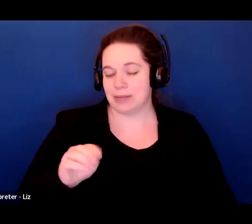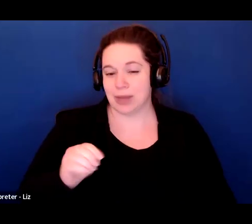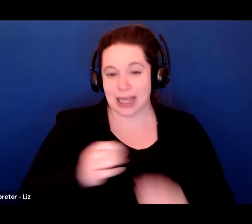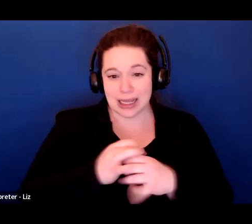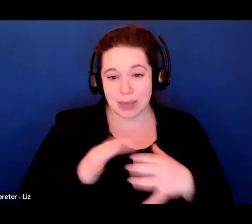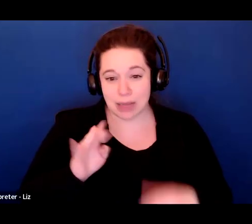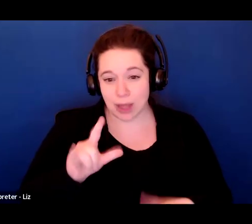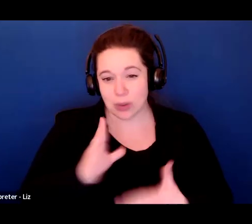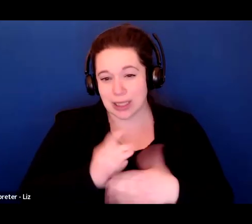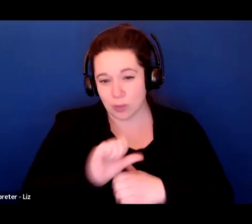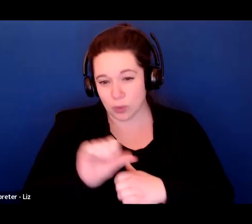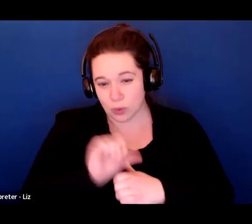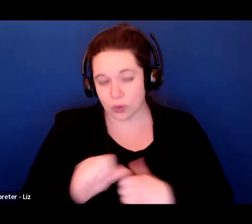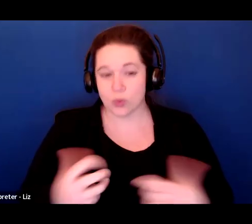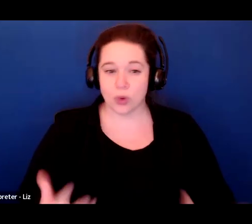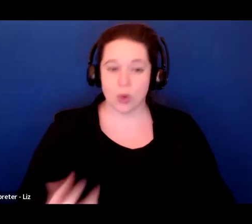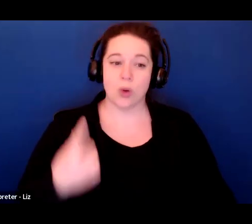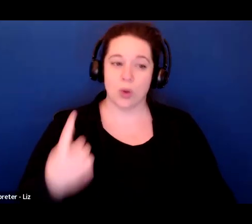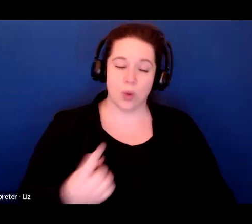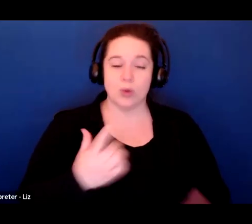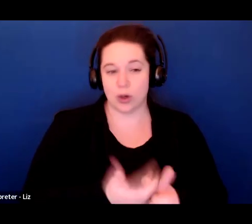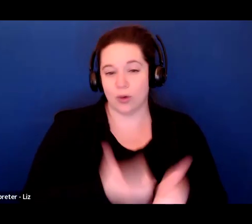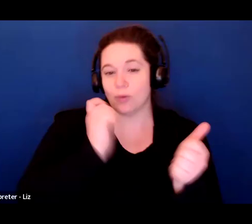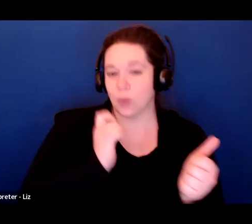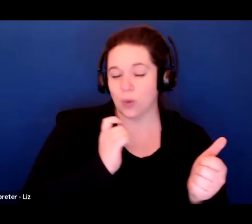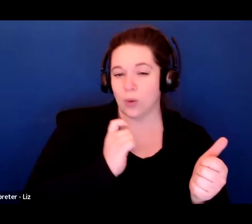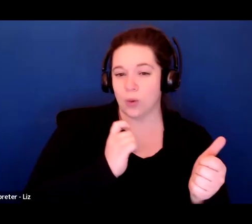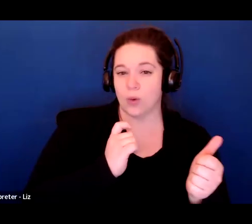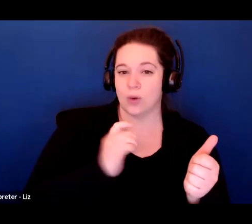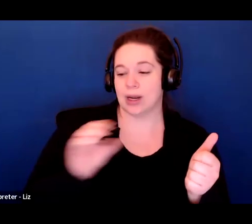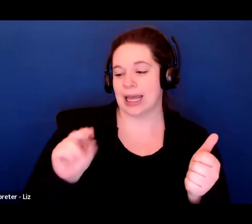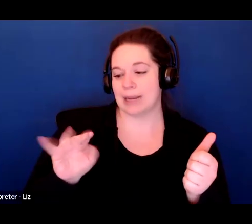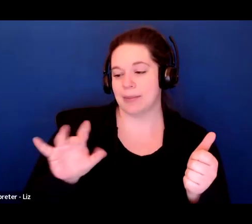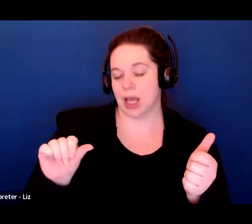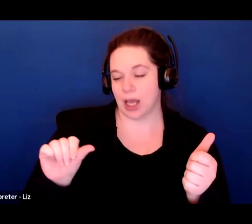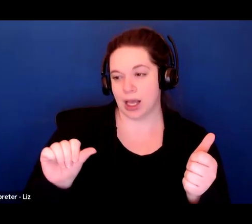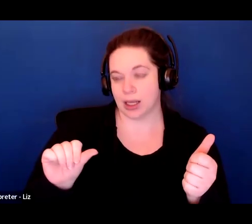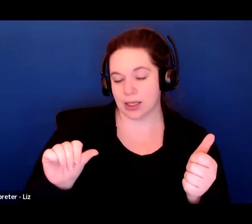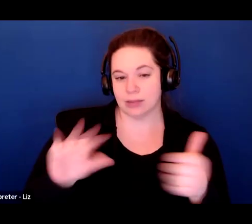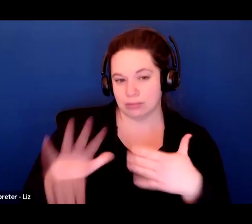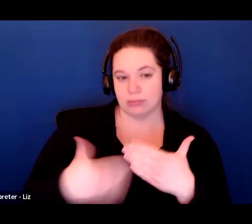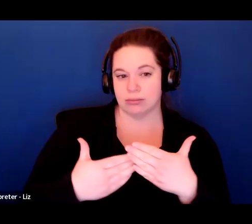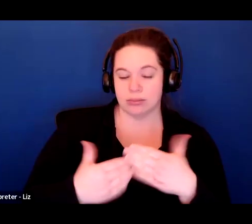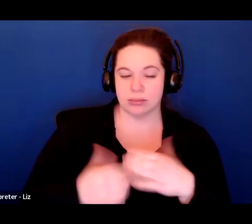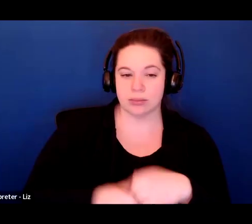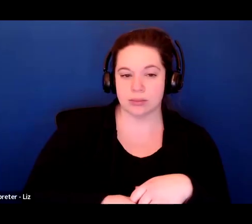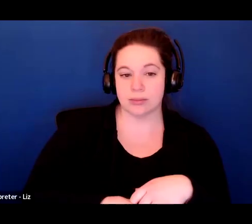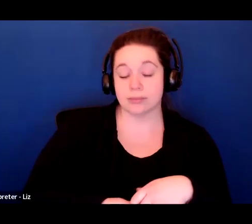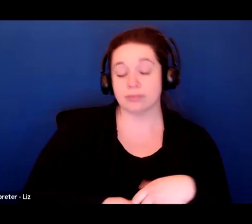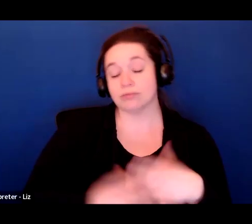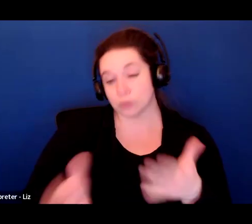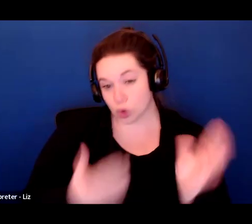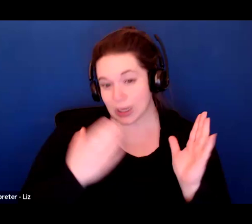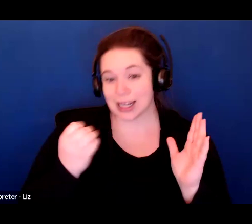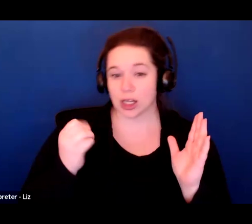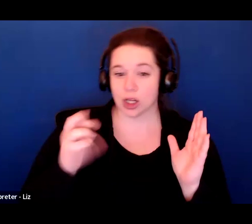bowel stops working. So we always avoid the full enema. Now, you go to the emergency